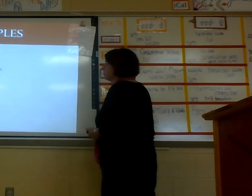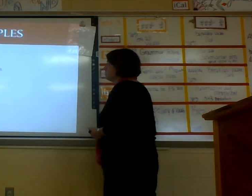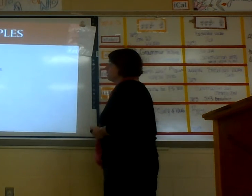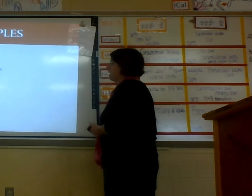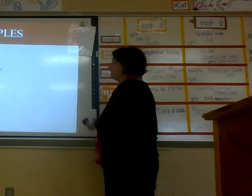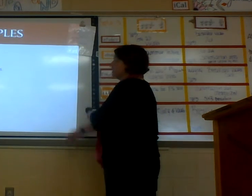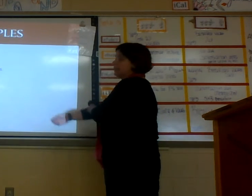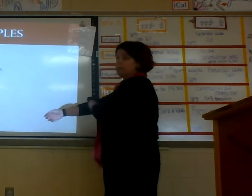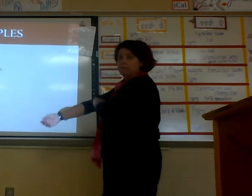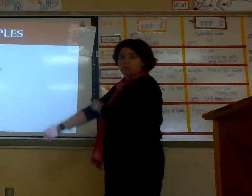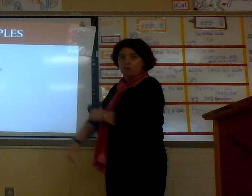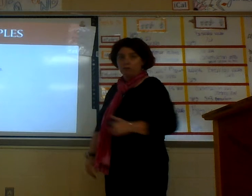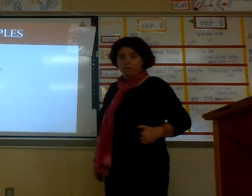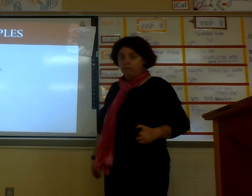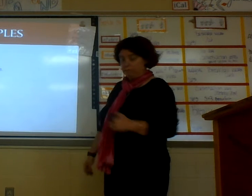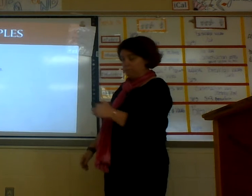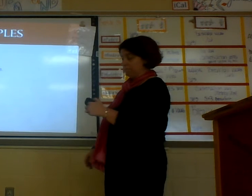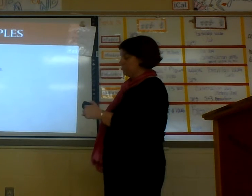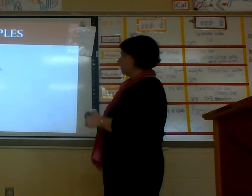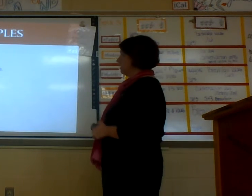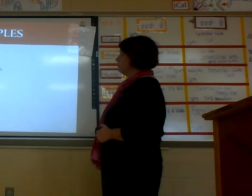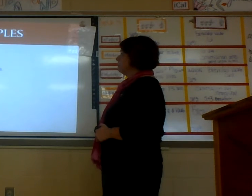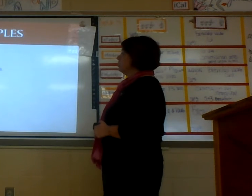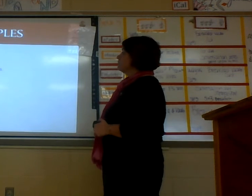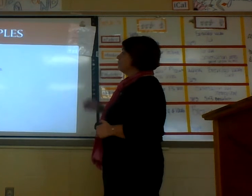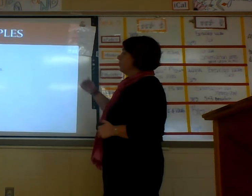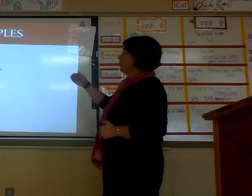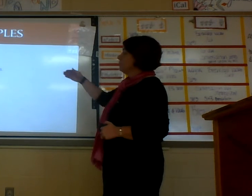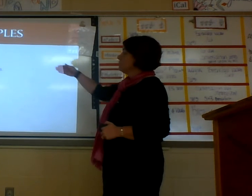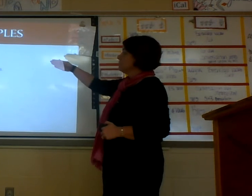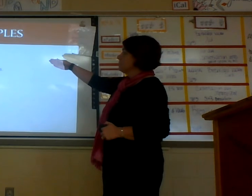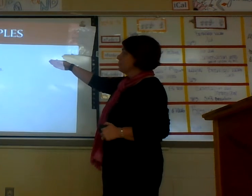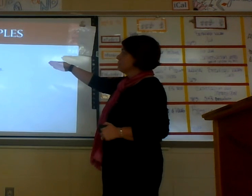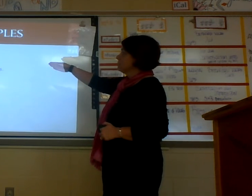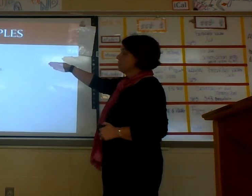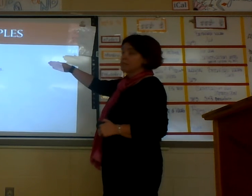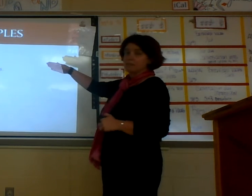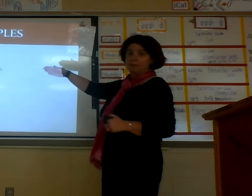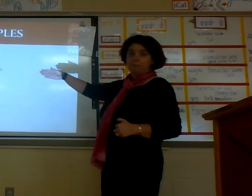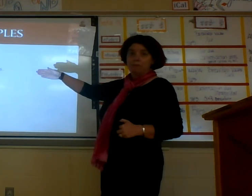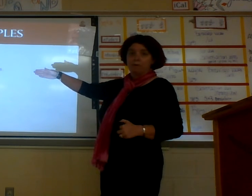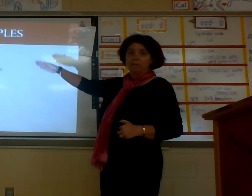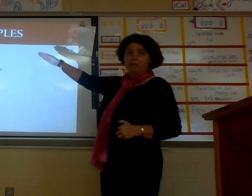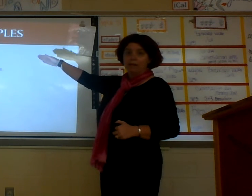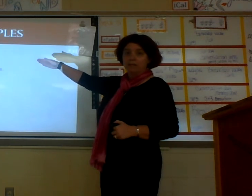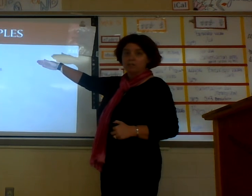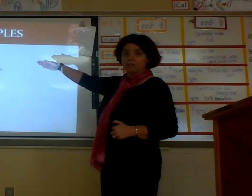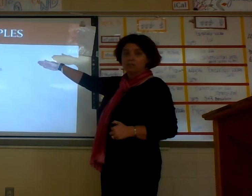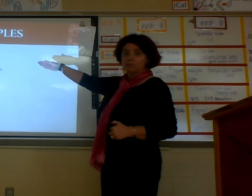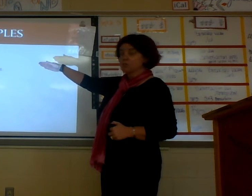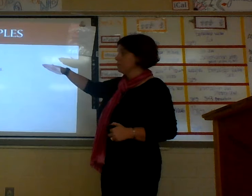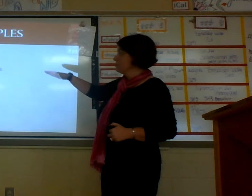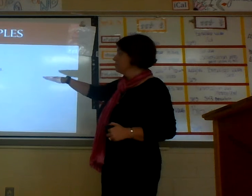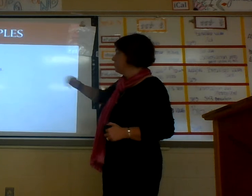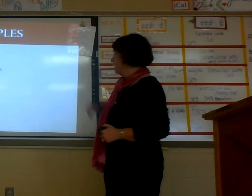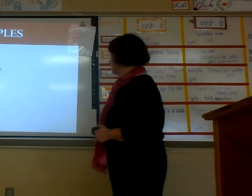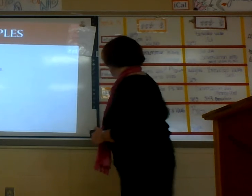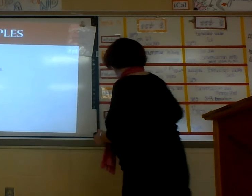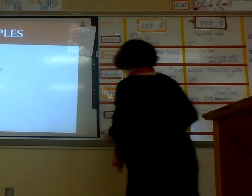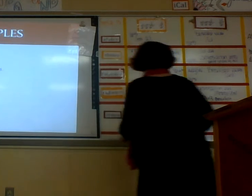Examples. I like eating at McDonald's. Okay? So my English is set up just like this on my paper. The English sentence is first, the ASL sentence